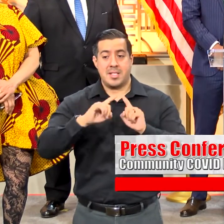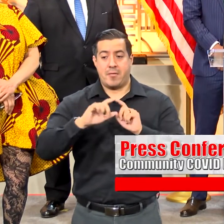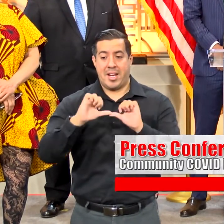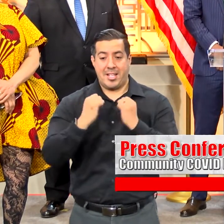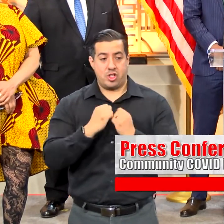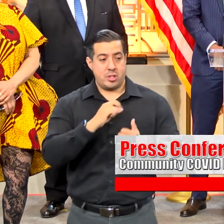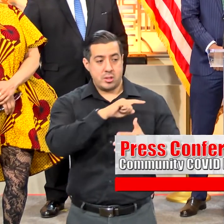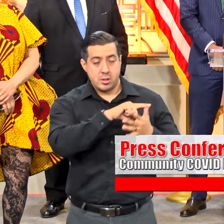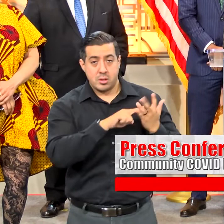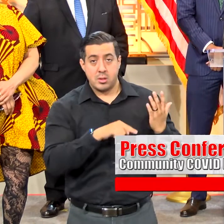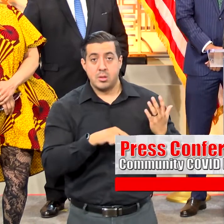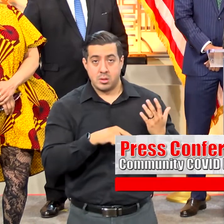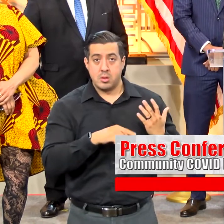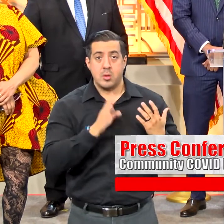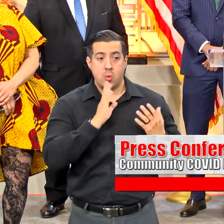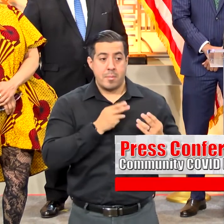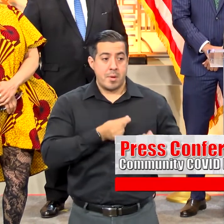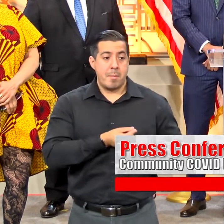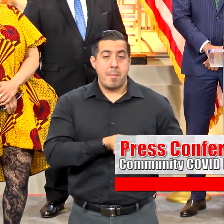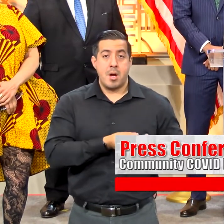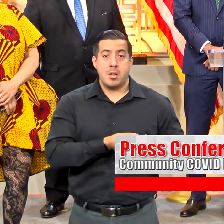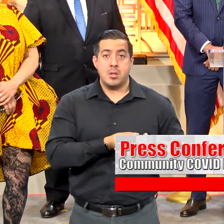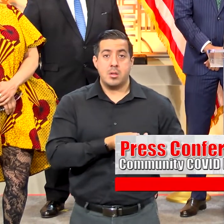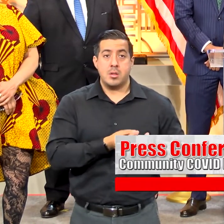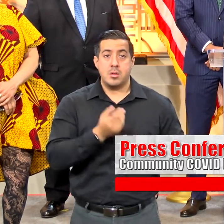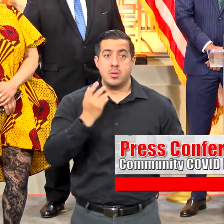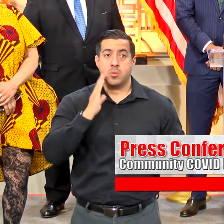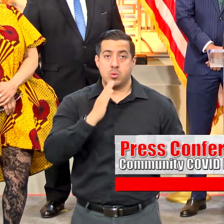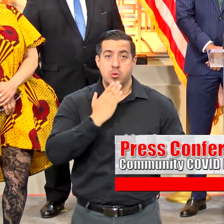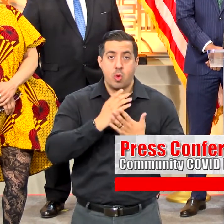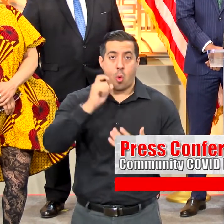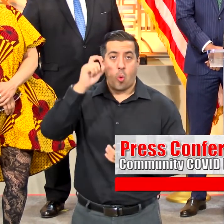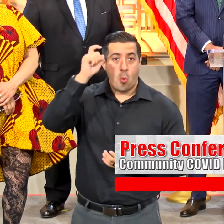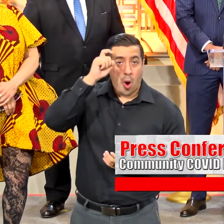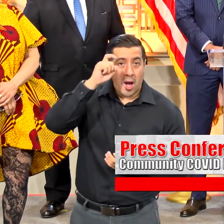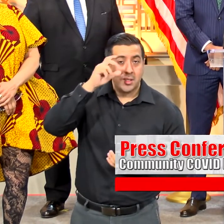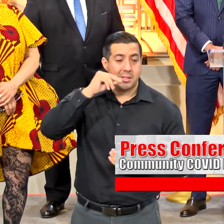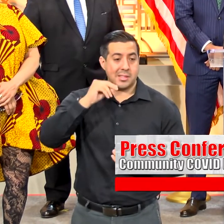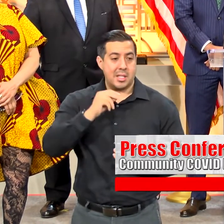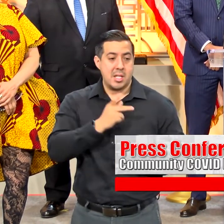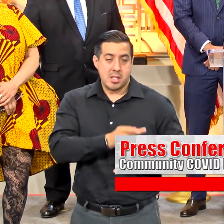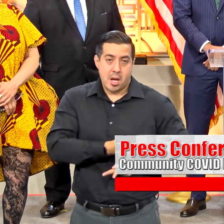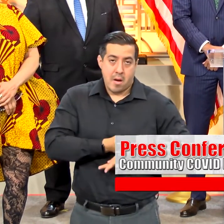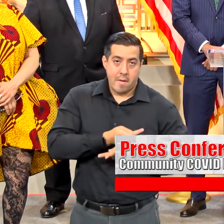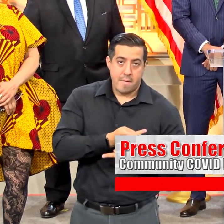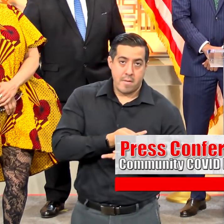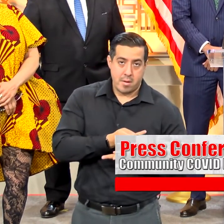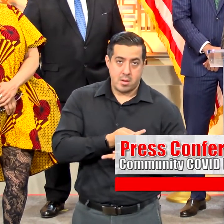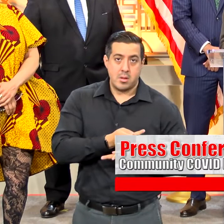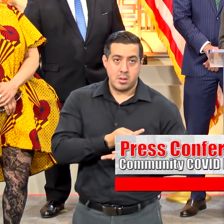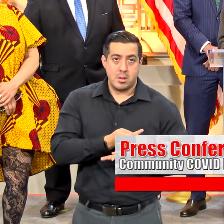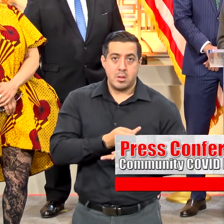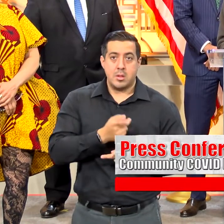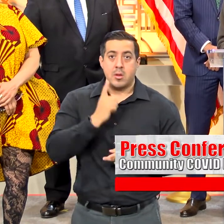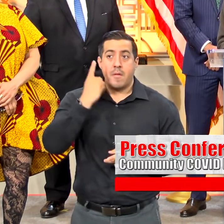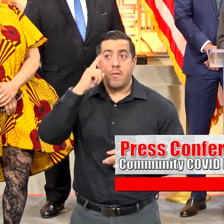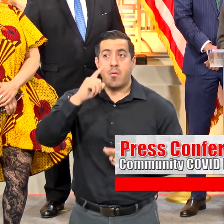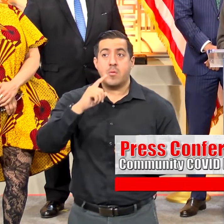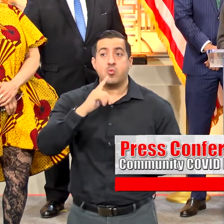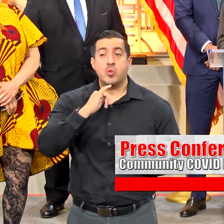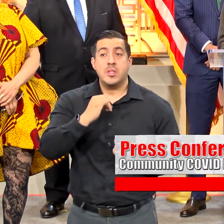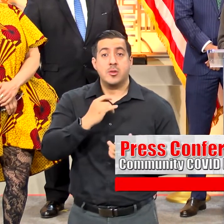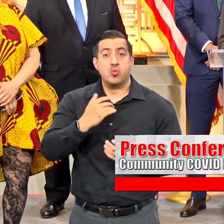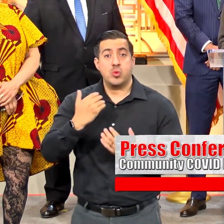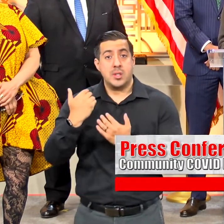agencies will spend this money wisely, carefully, and you will find that it's fiscally responsible